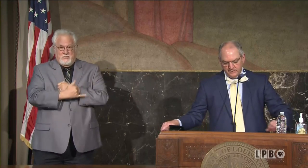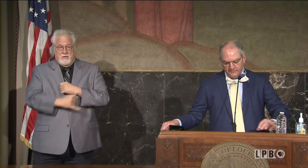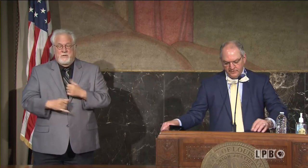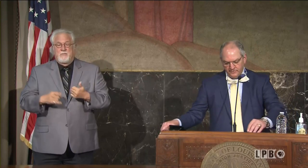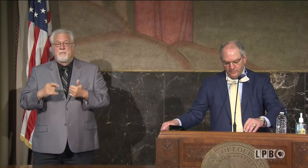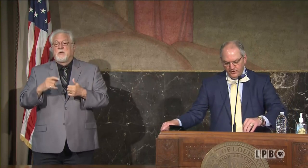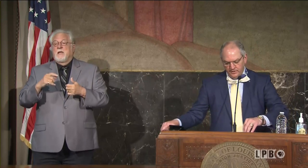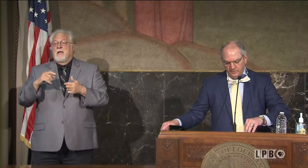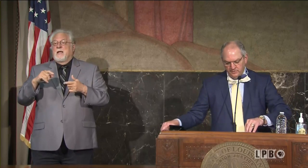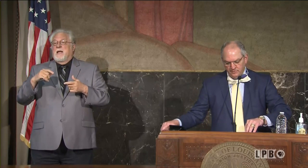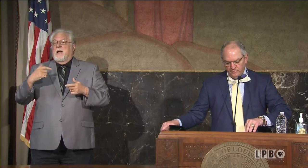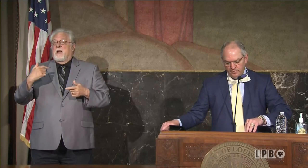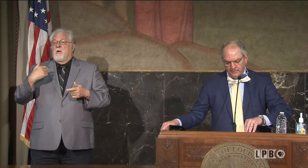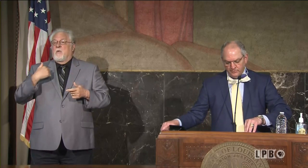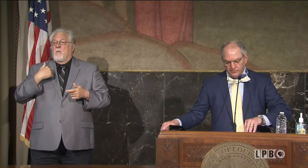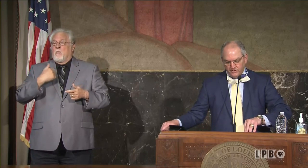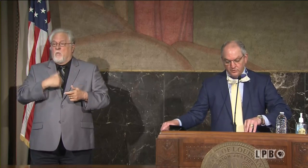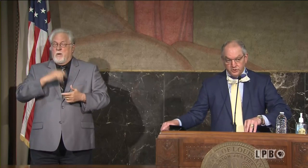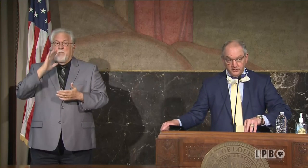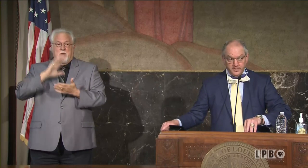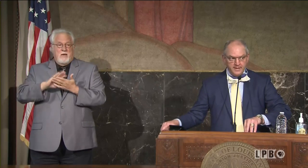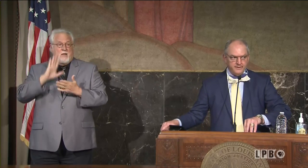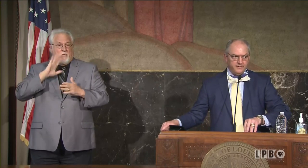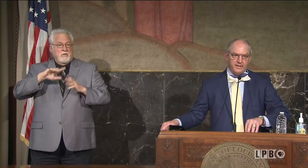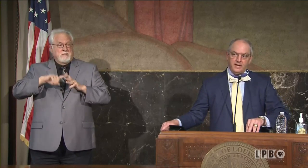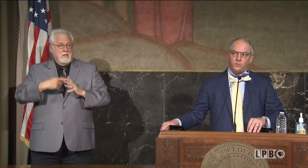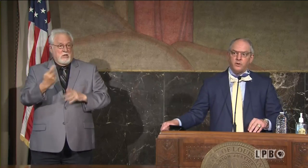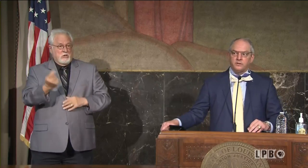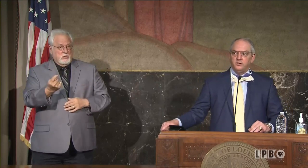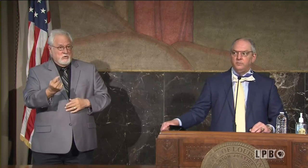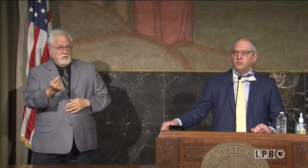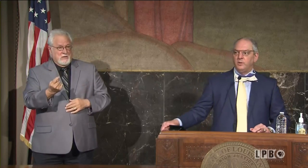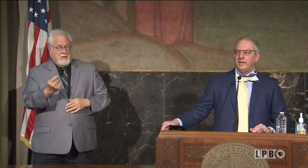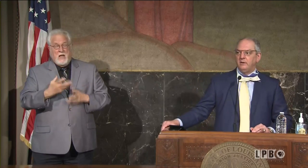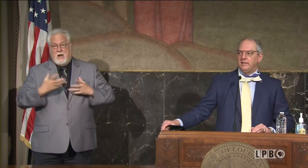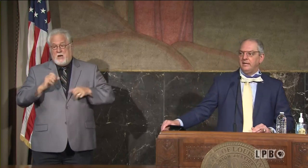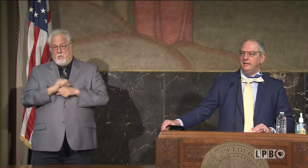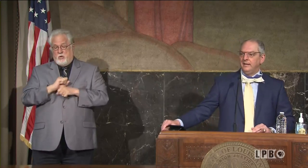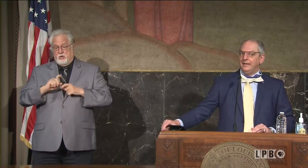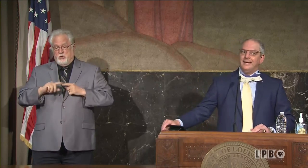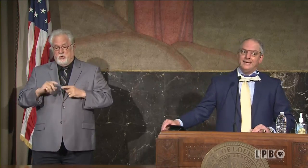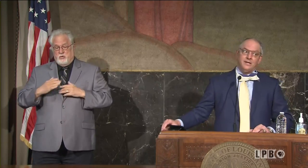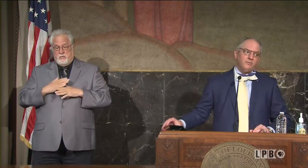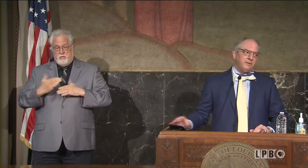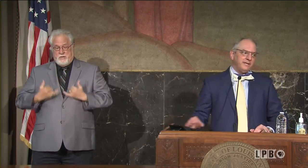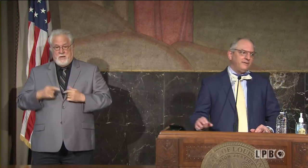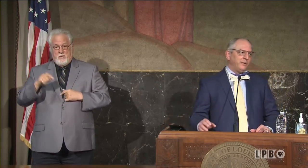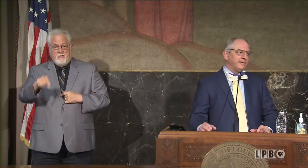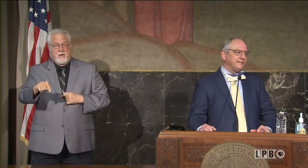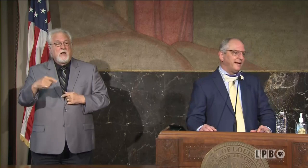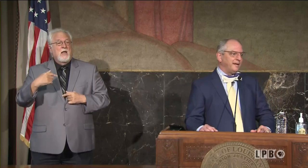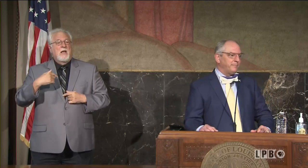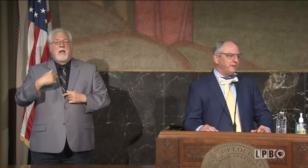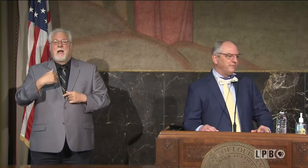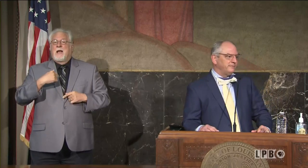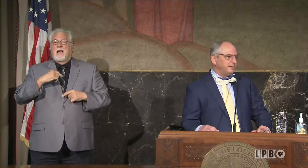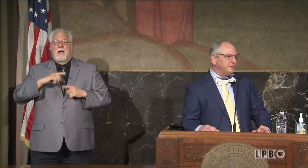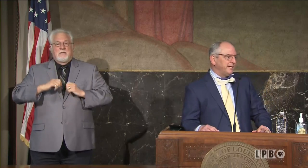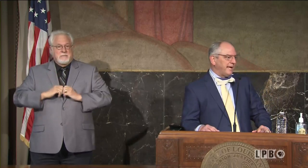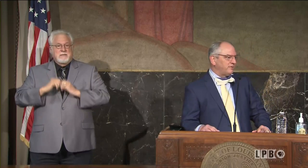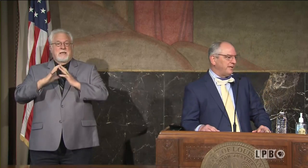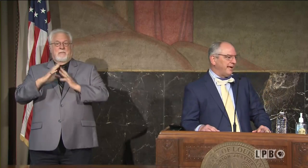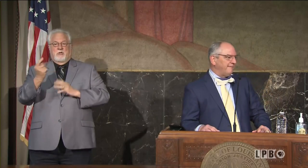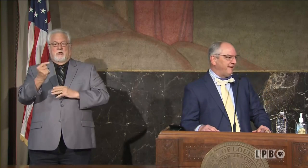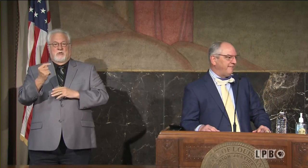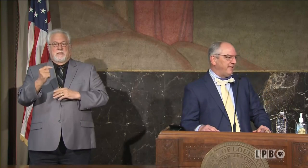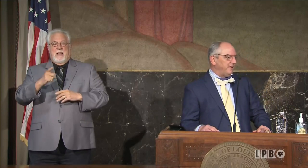Again, this effort we believe will start on Tuesday. A lot of work to do between now and then. I don't believe we can set it up and on